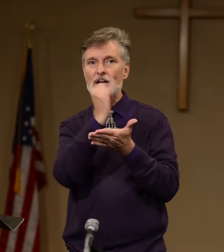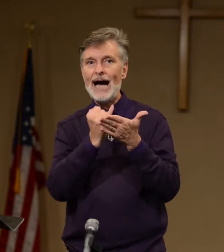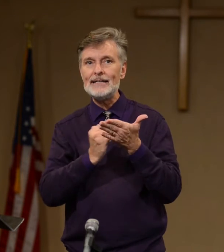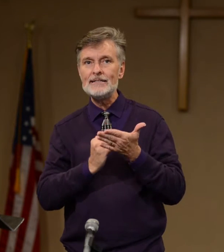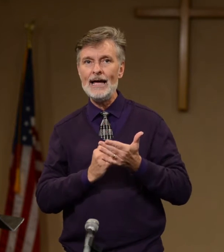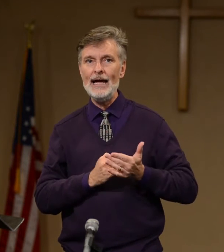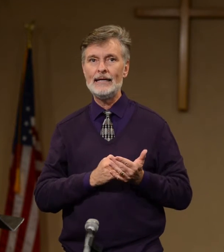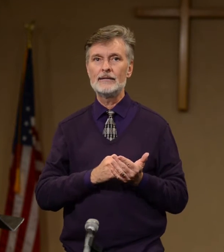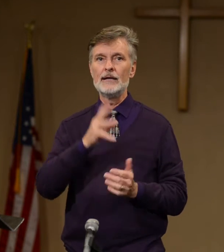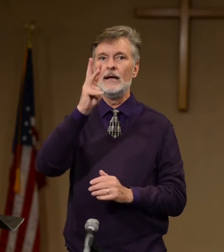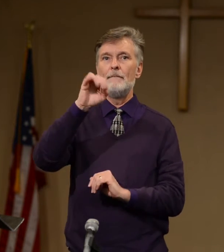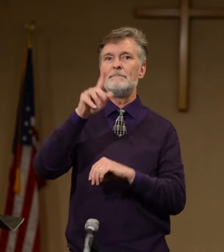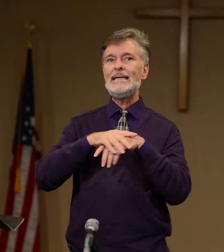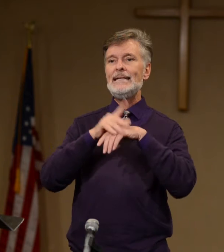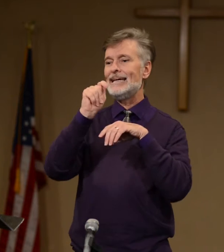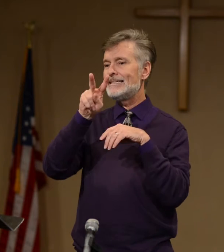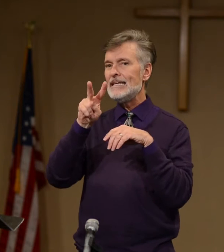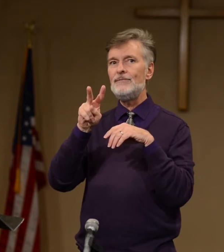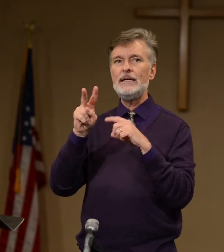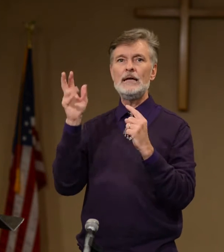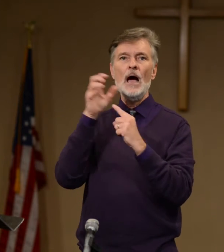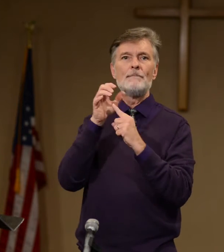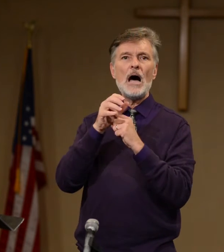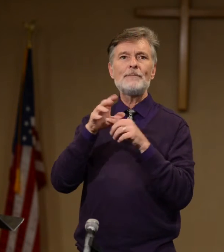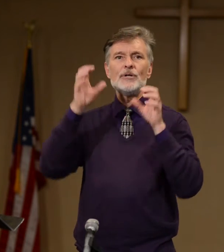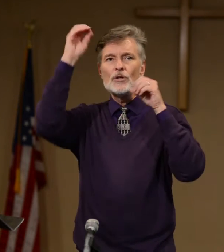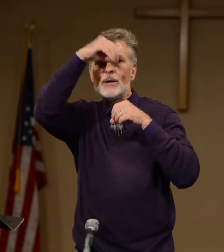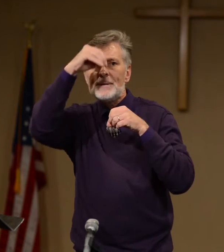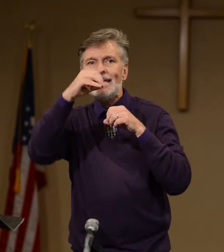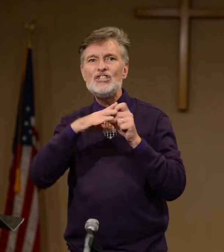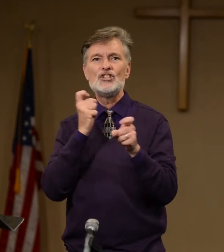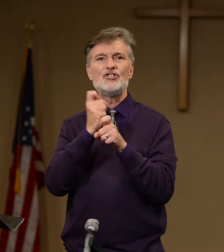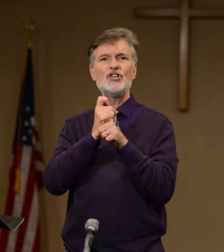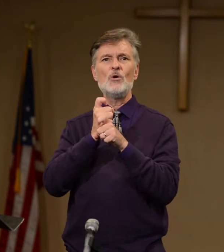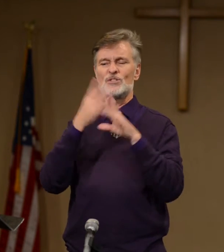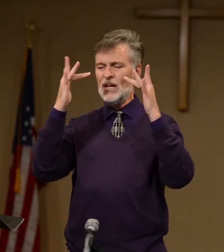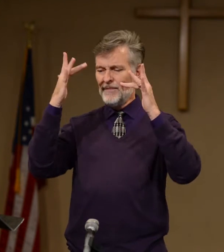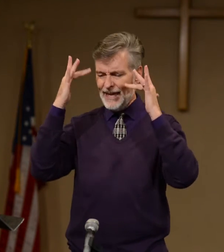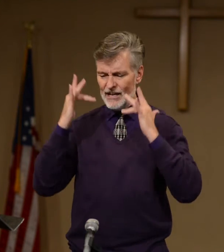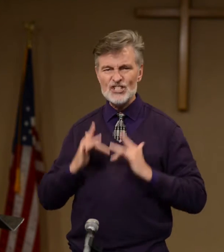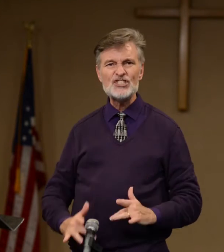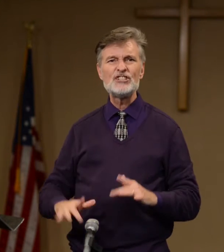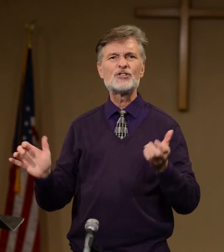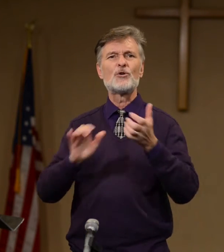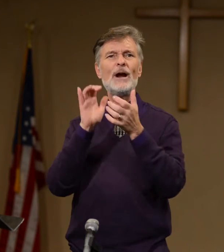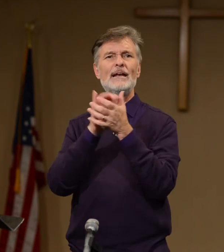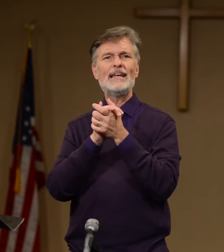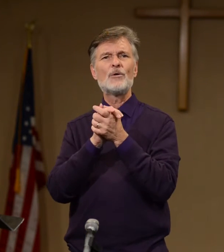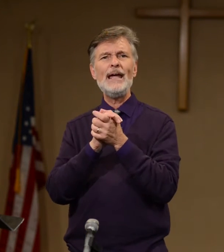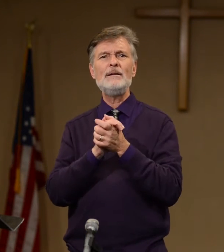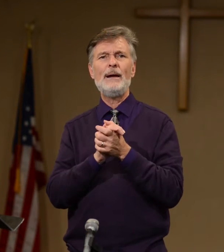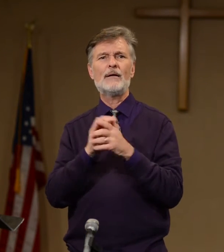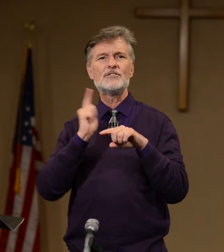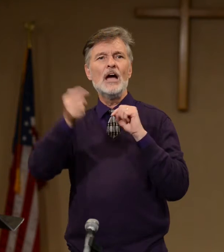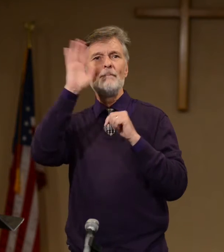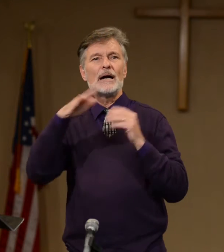God designed. Media, TV, popular opinion, jokes, they just degrade marriage. But